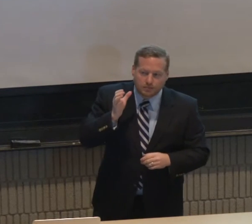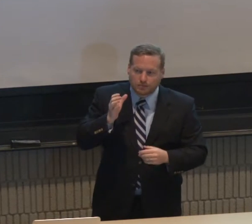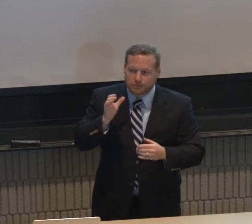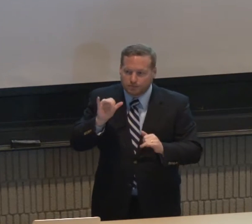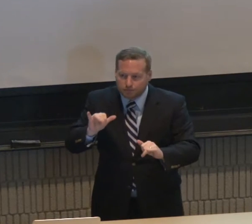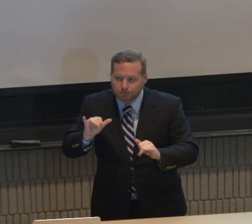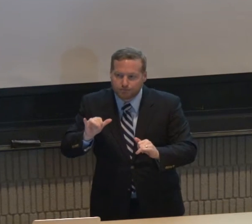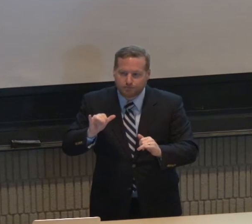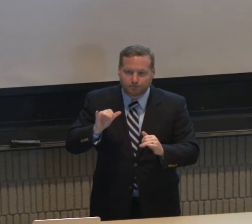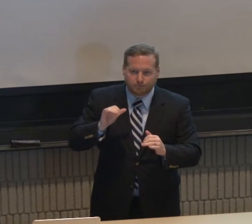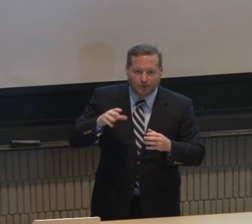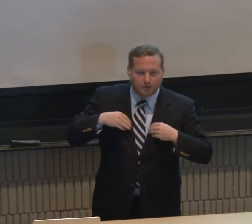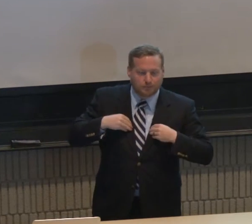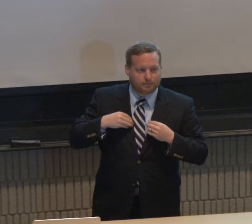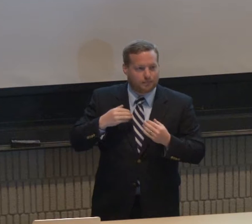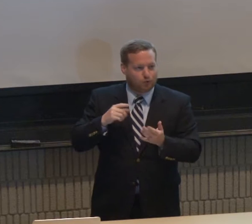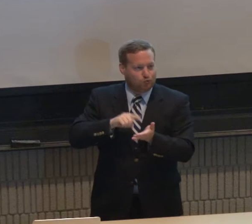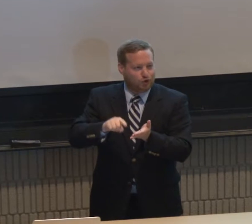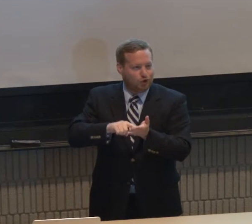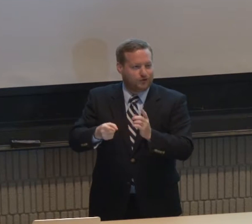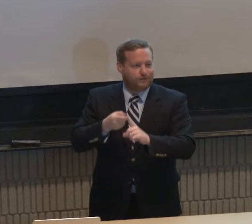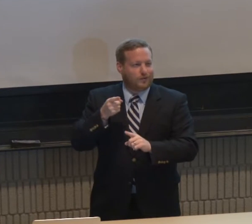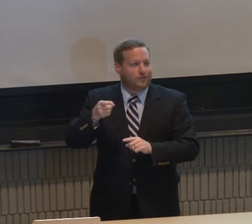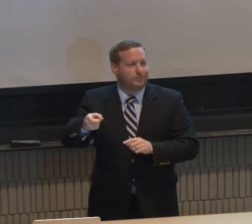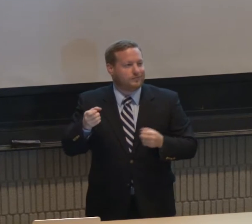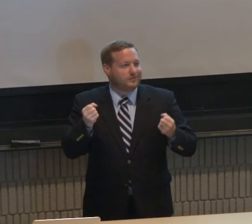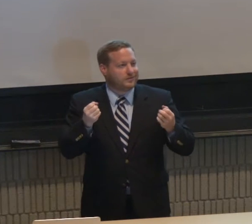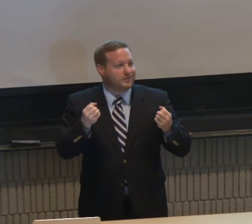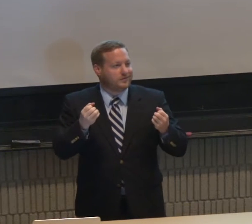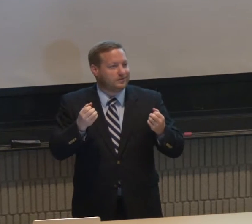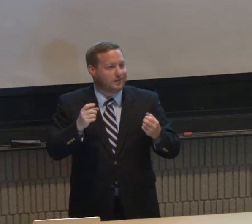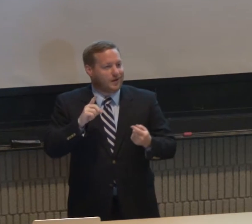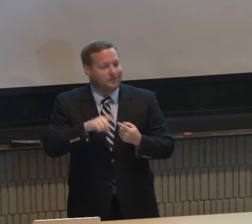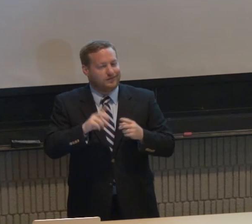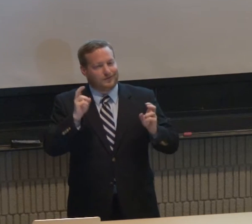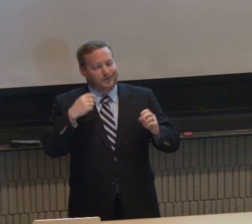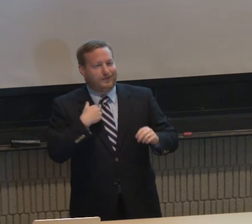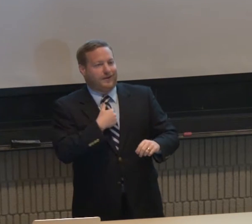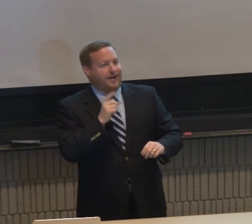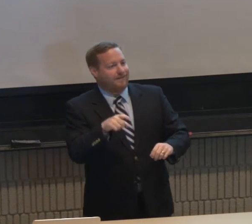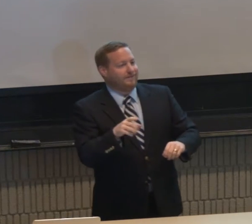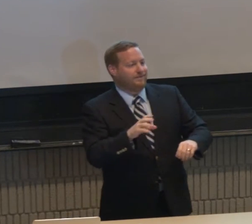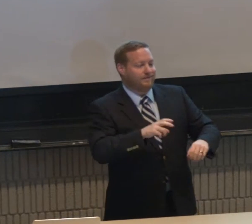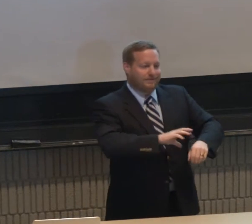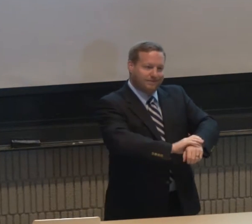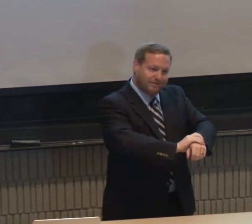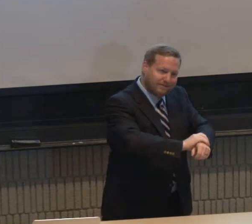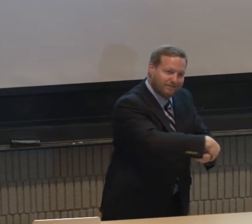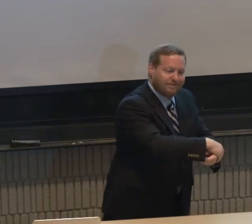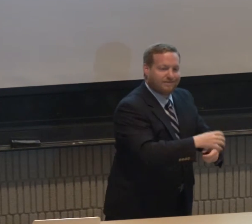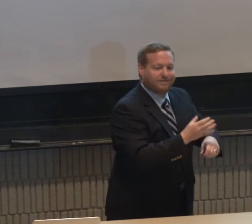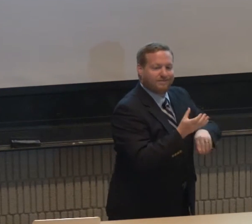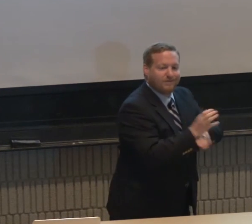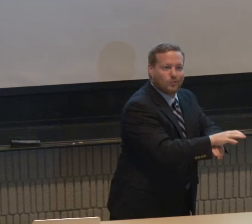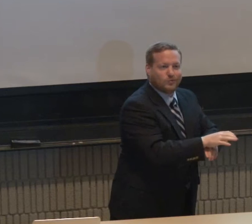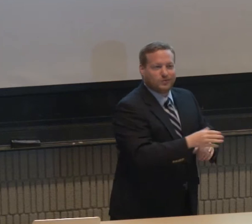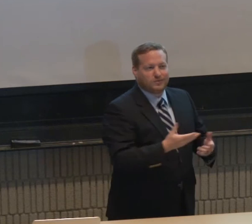So despite how long they've been around, they've never actually opened up to pay attention to the research. They've had